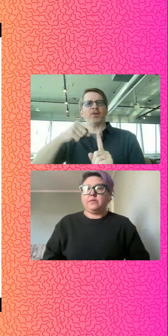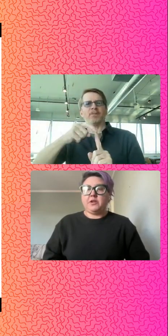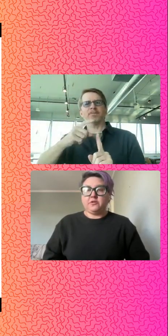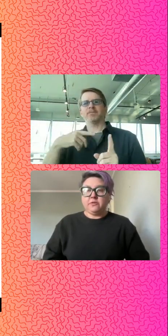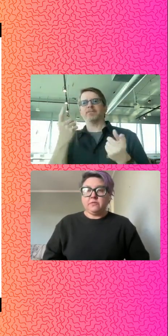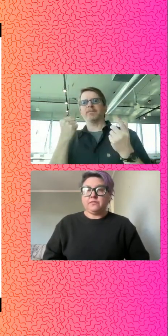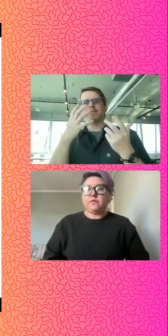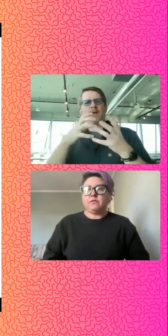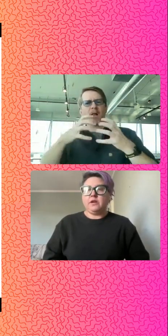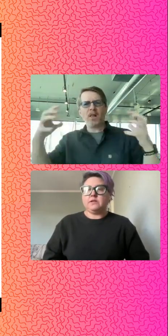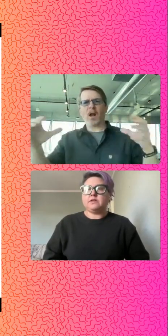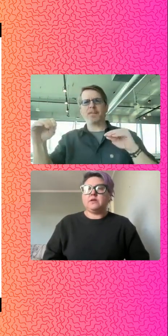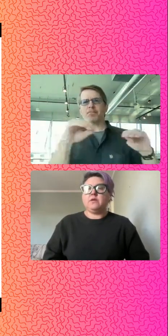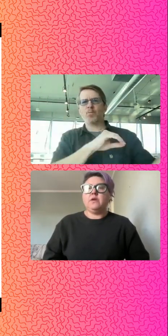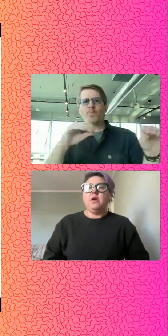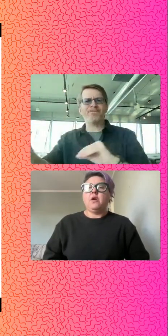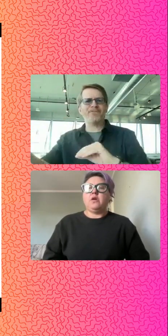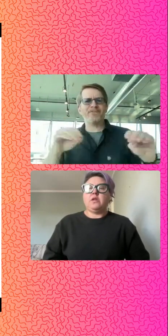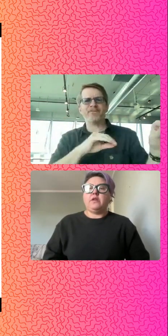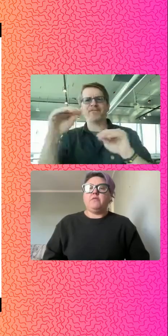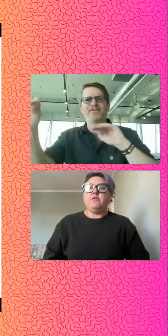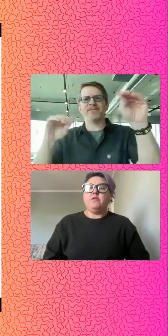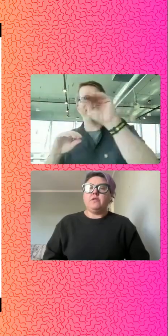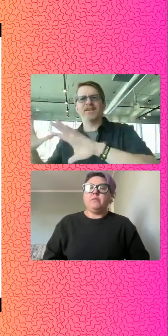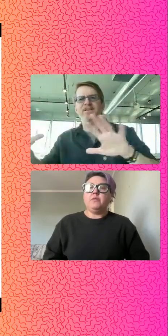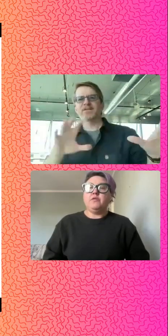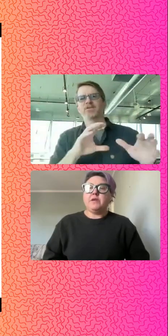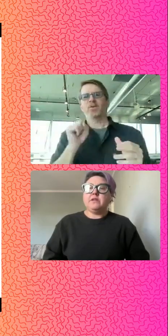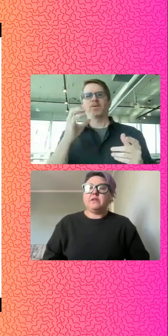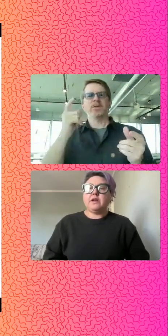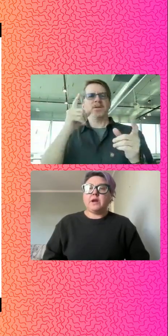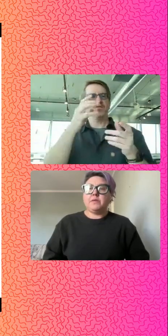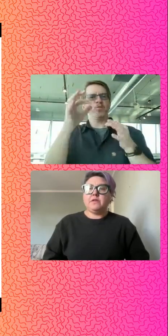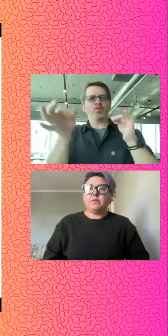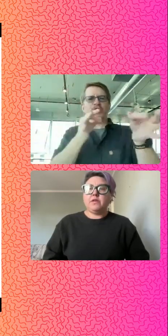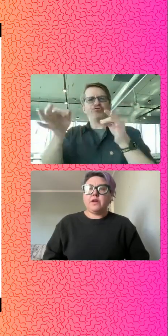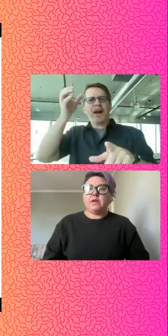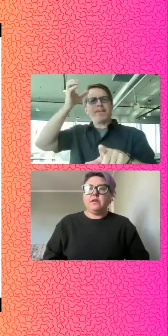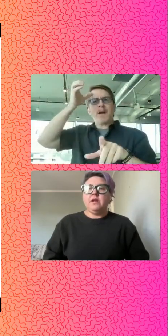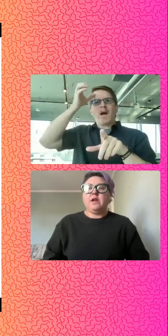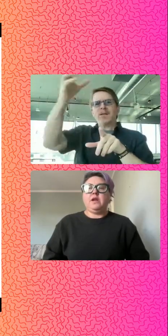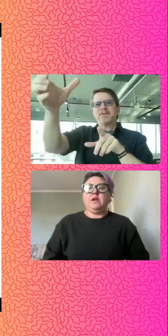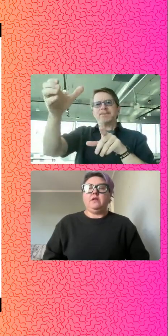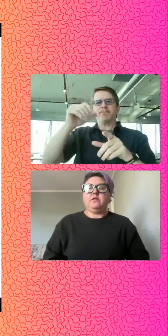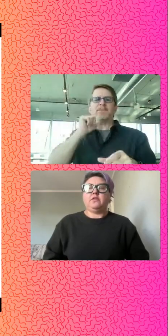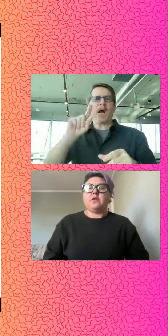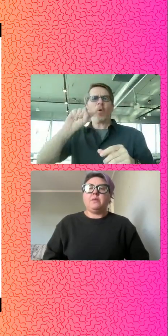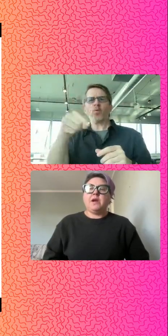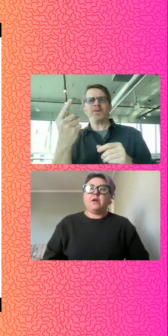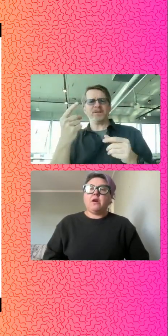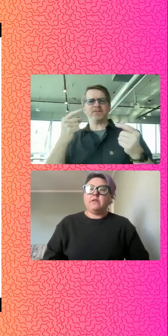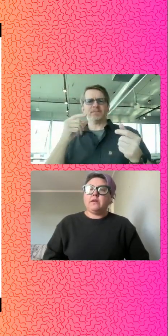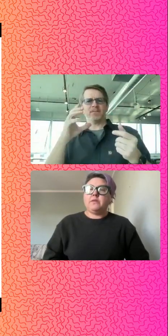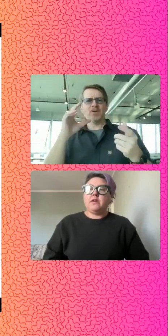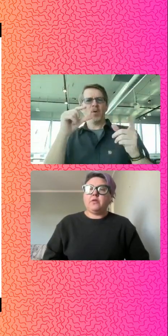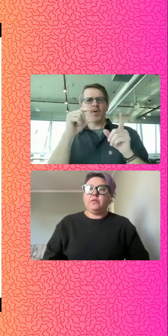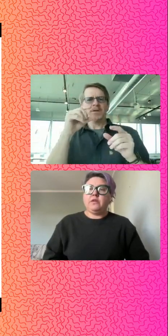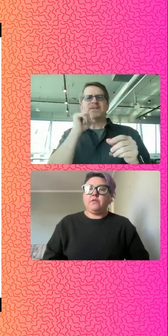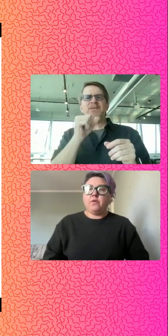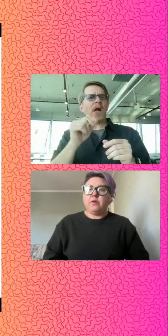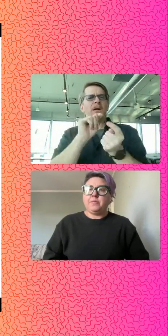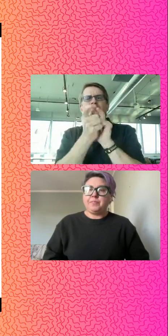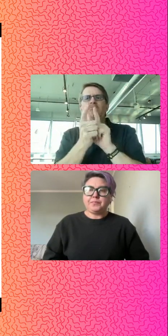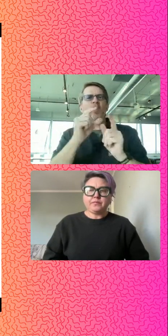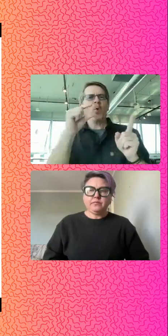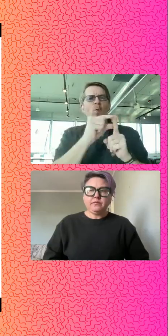is spatial, right? So a lot of movement that happens with that, and describing a concept not